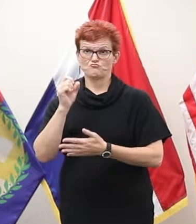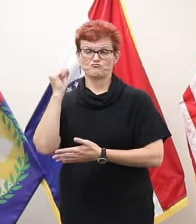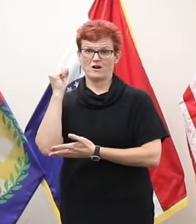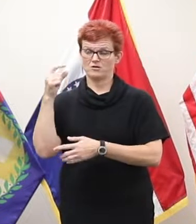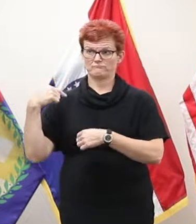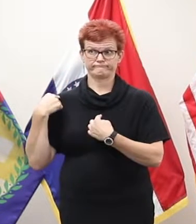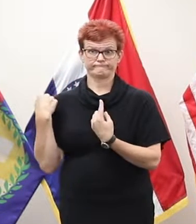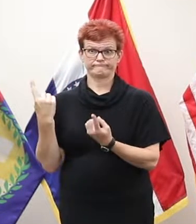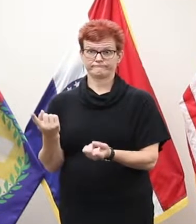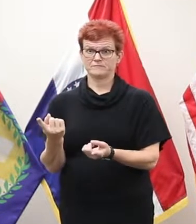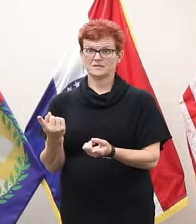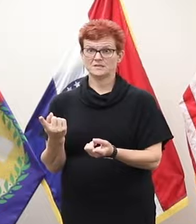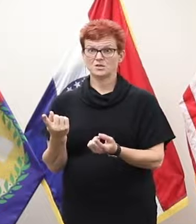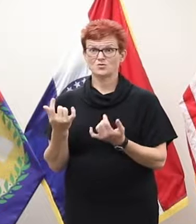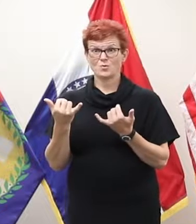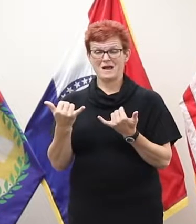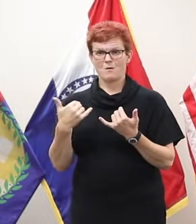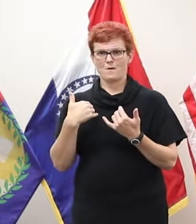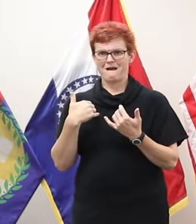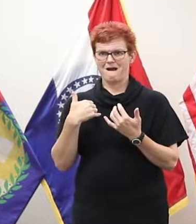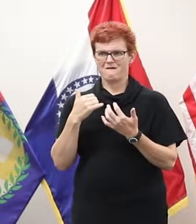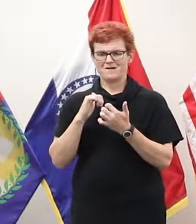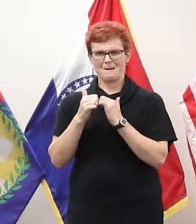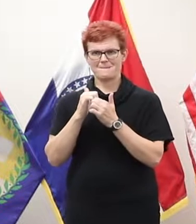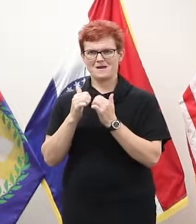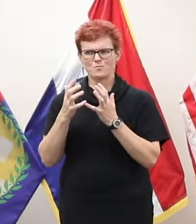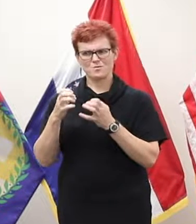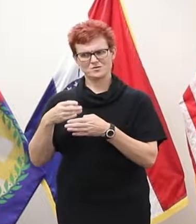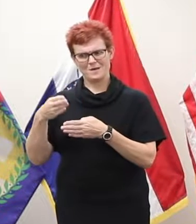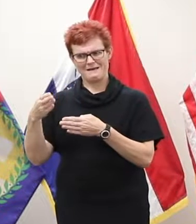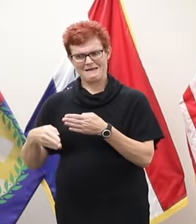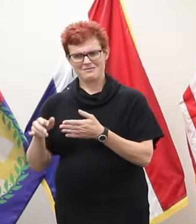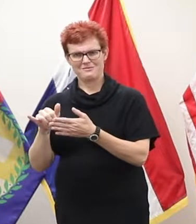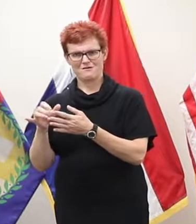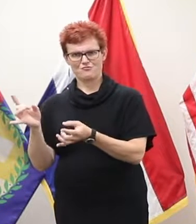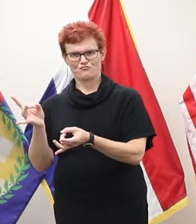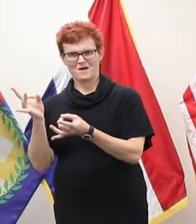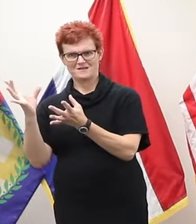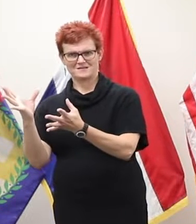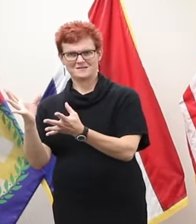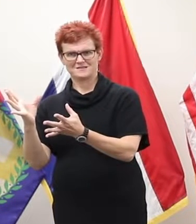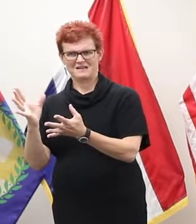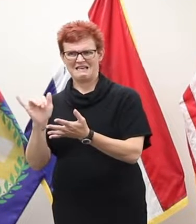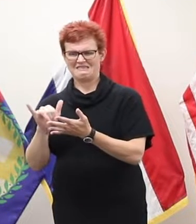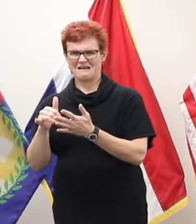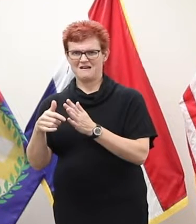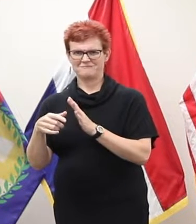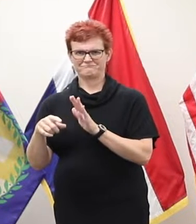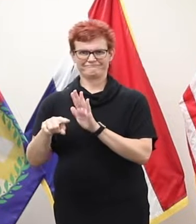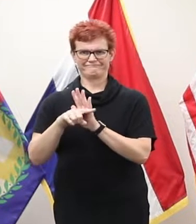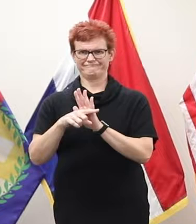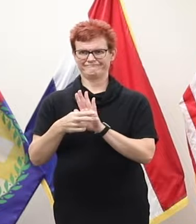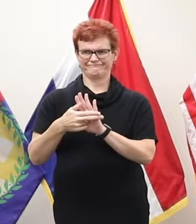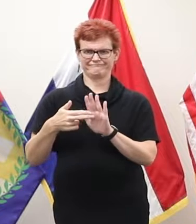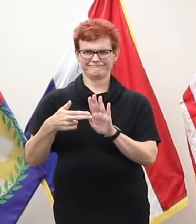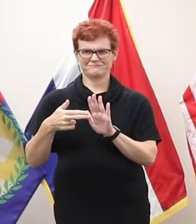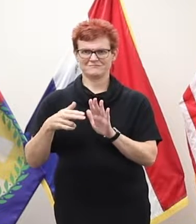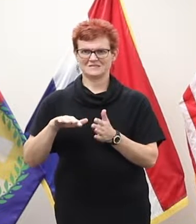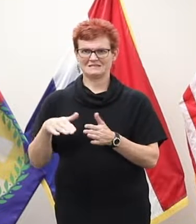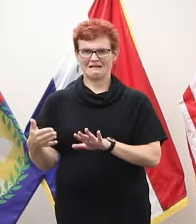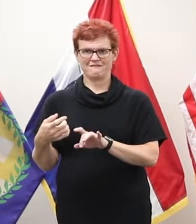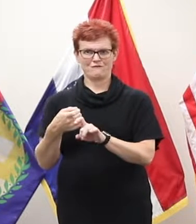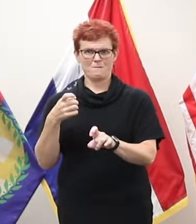annual campaign to bring an end to this crisis, an end to the stigma that comes from dying from an